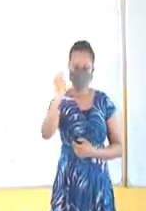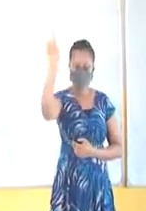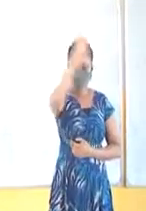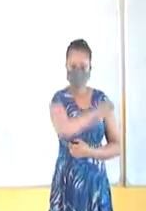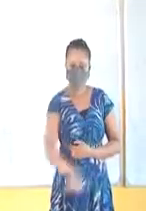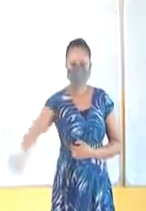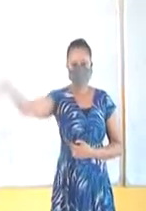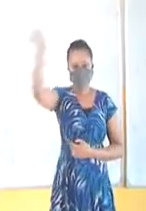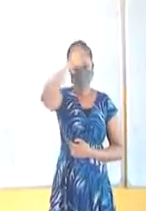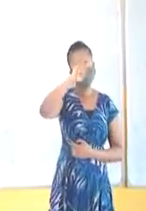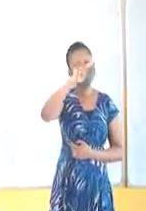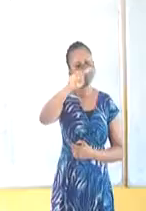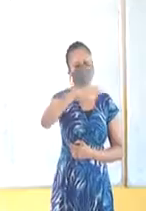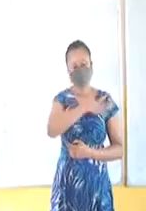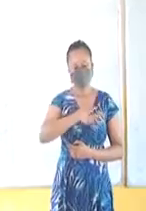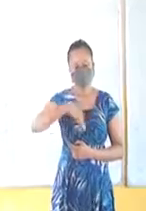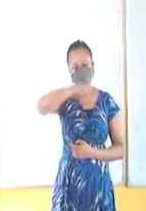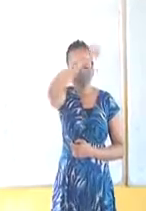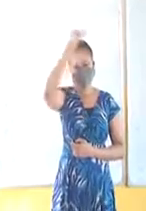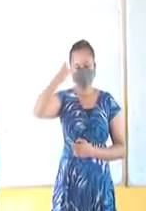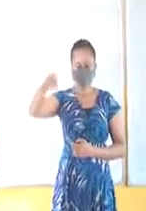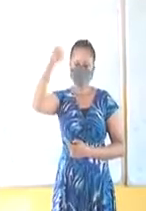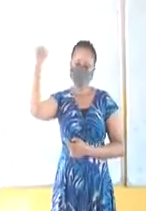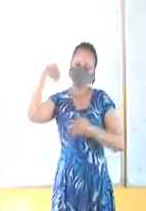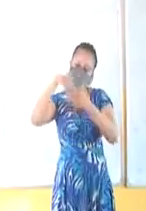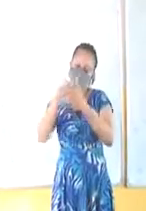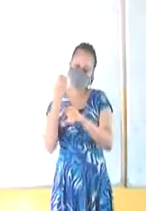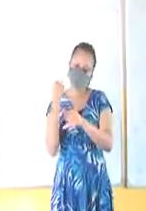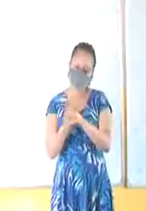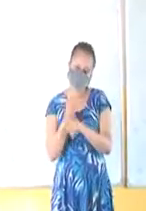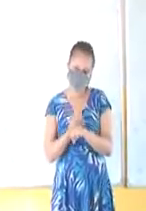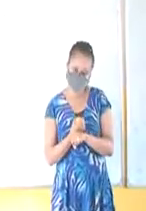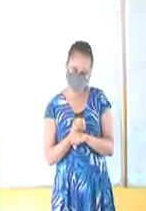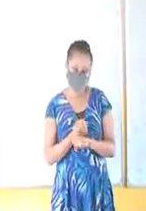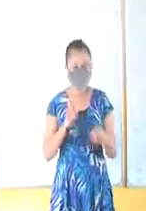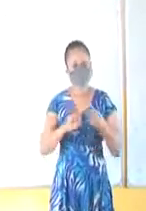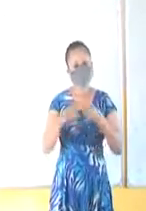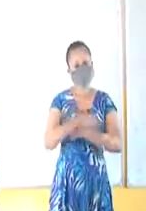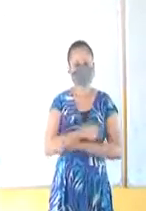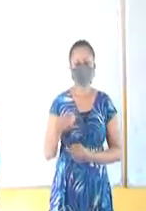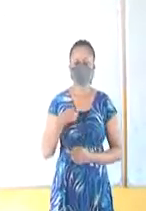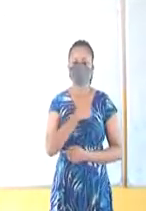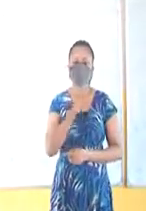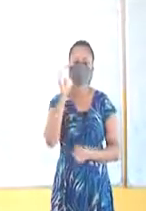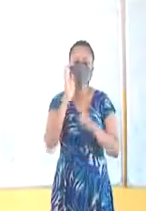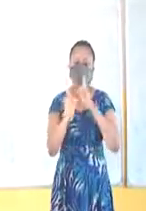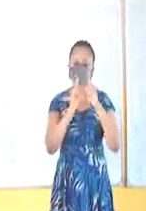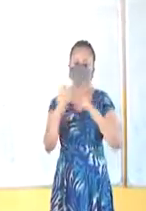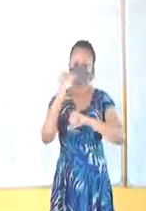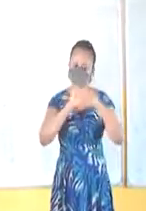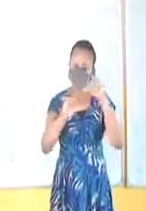statistics. But today we are going to talk about one particular one, which is called